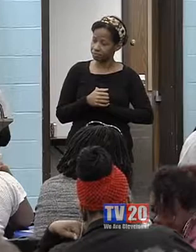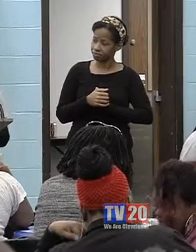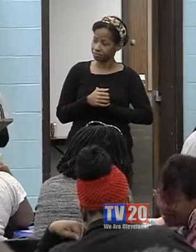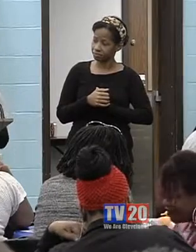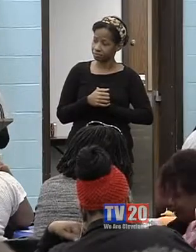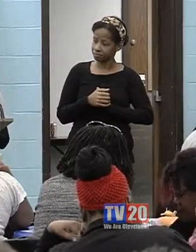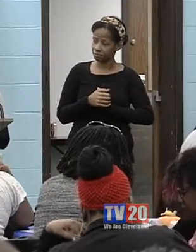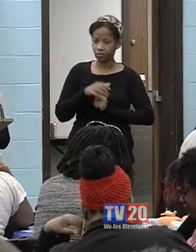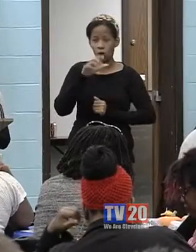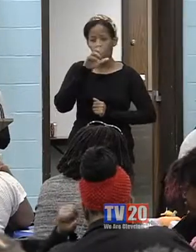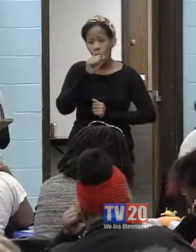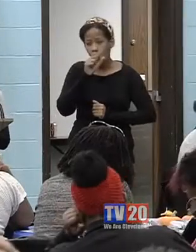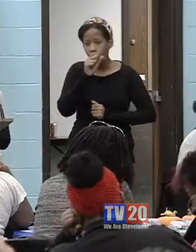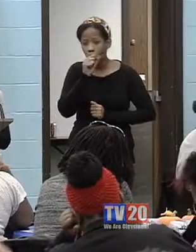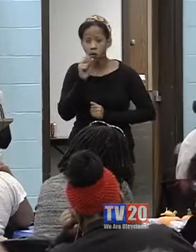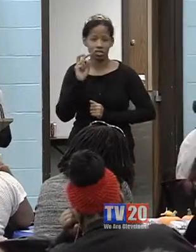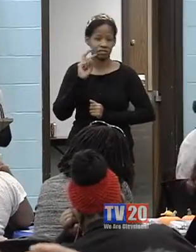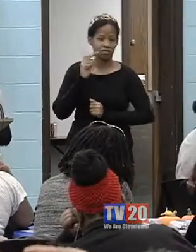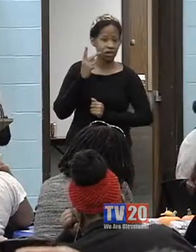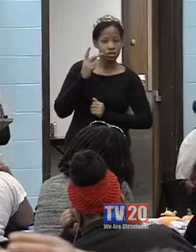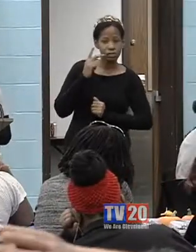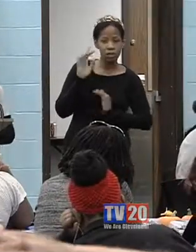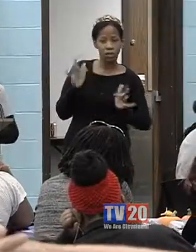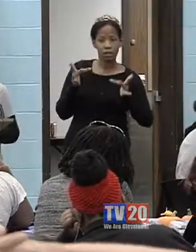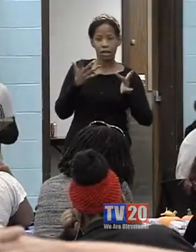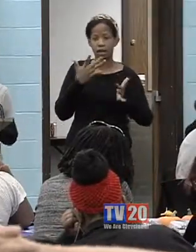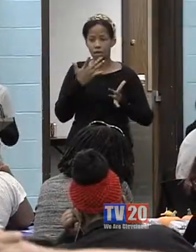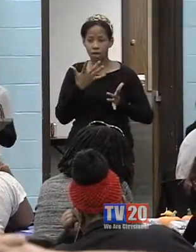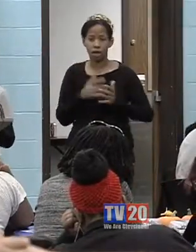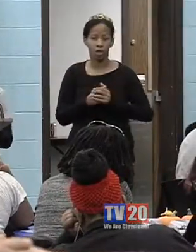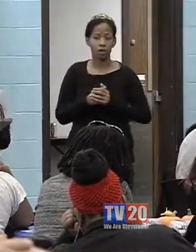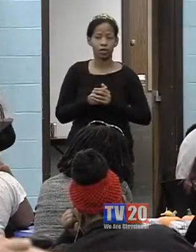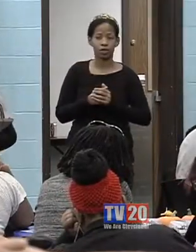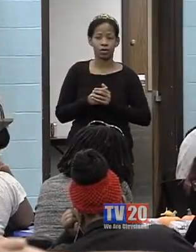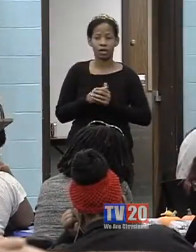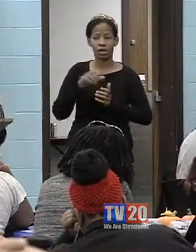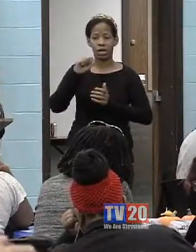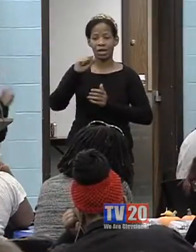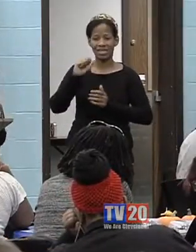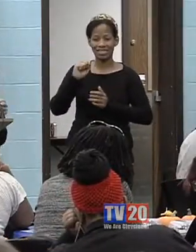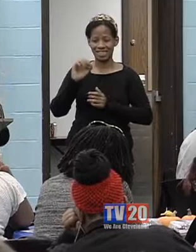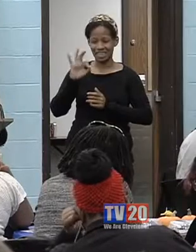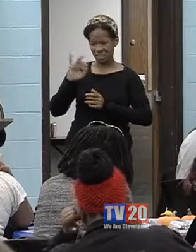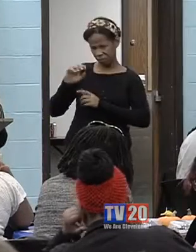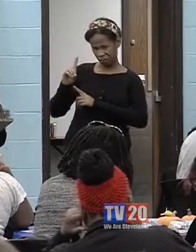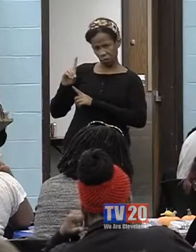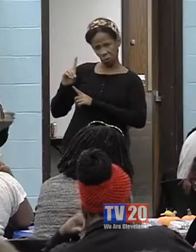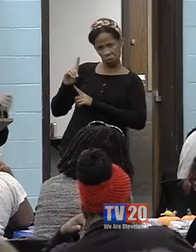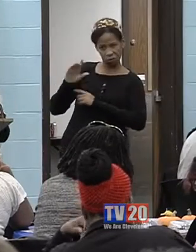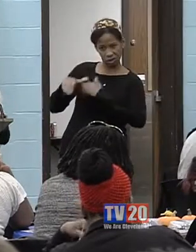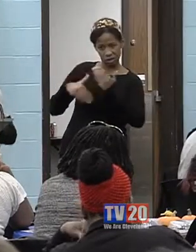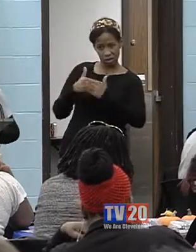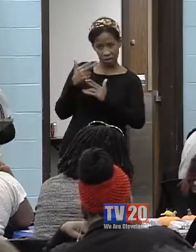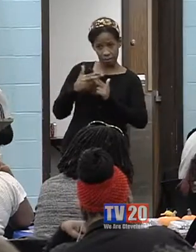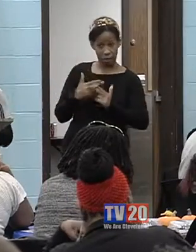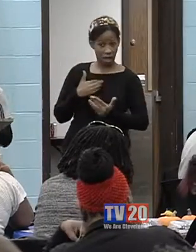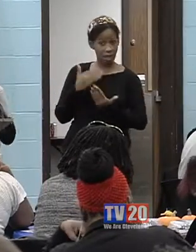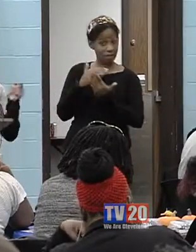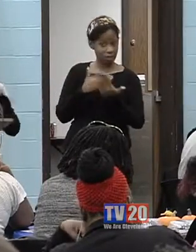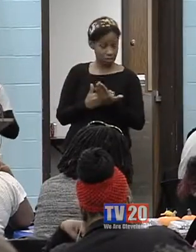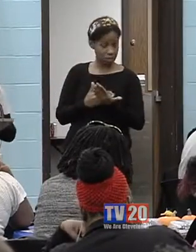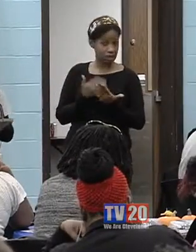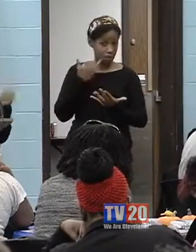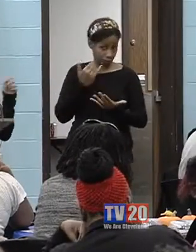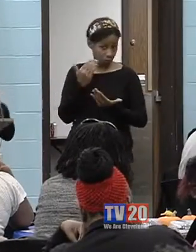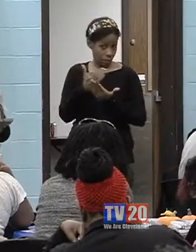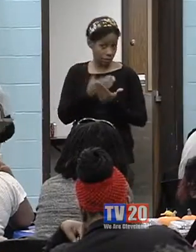bright orange, brightly colored vegetables and fruits and seafoods, and I can't name all of them, but I have a list. Yeah. So